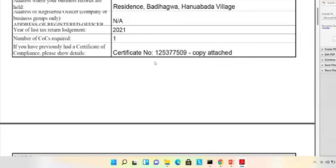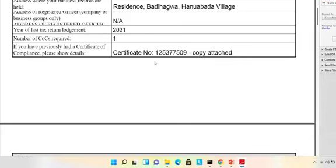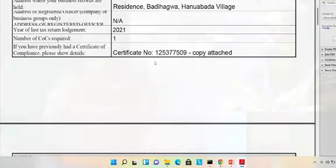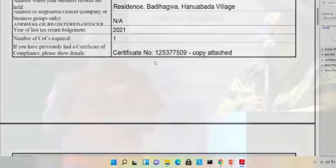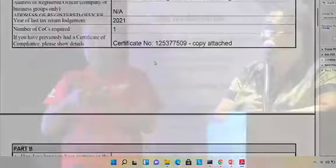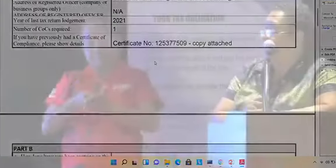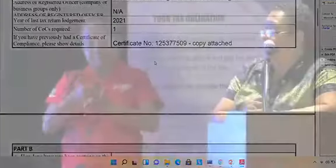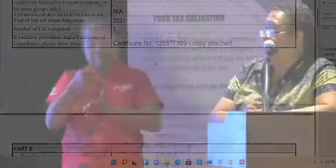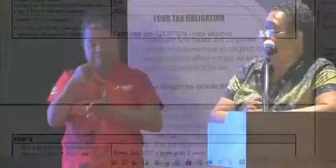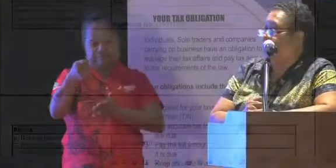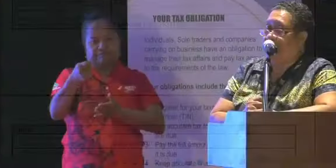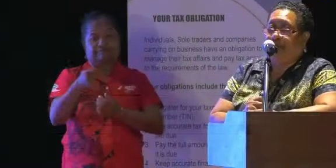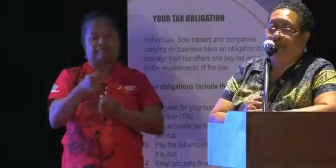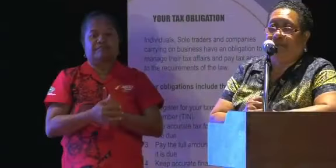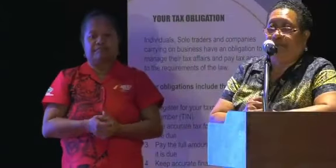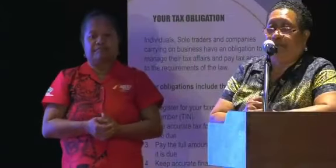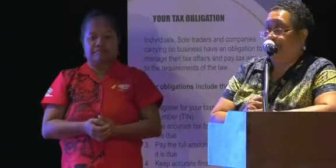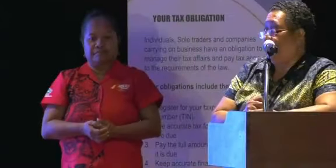authorities.